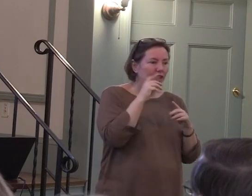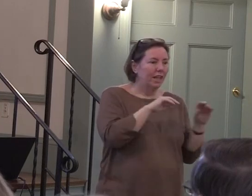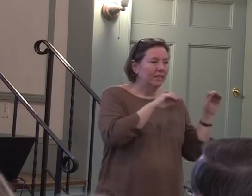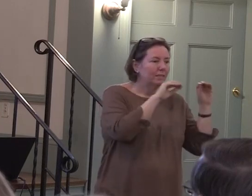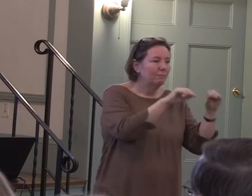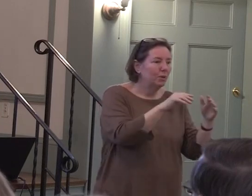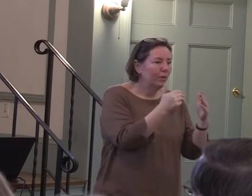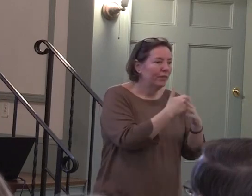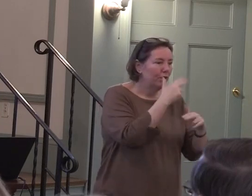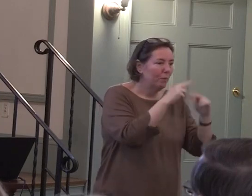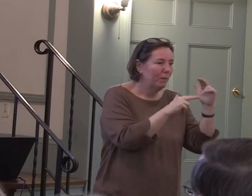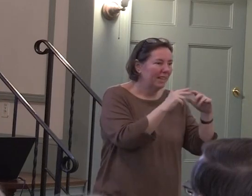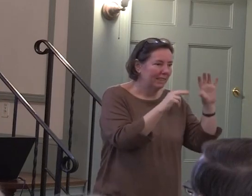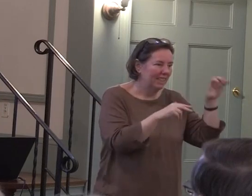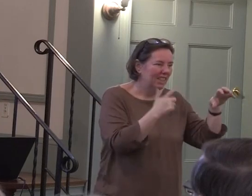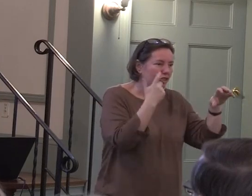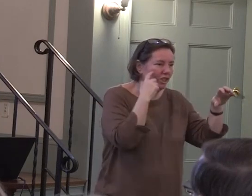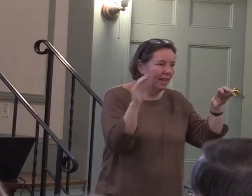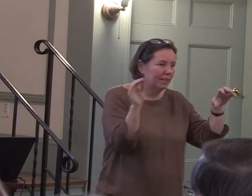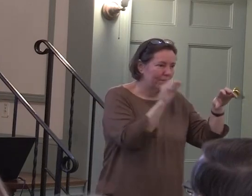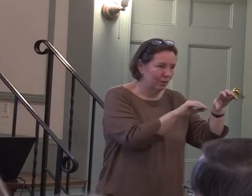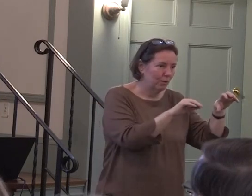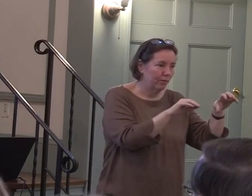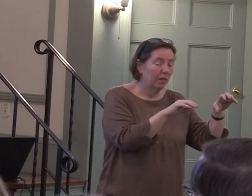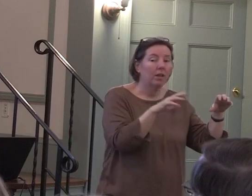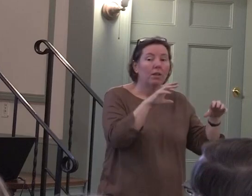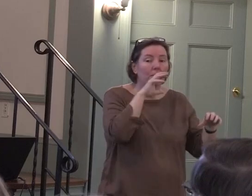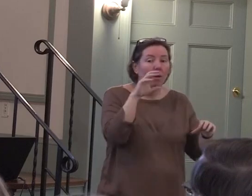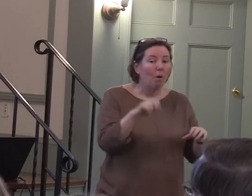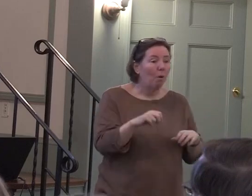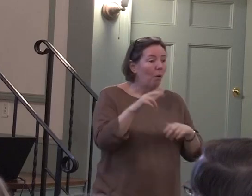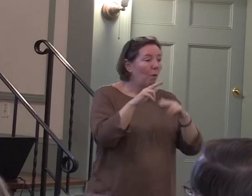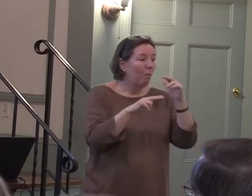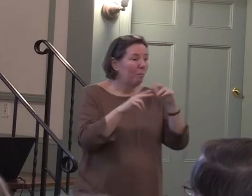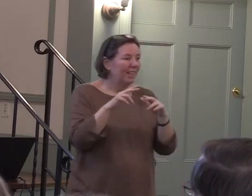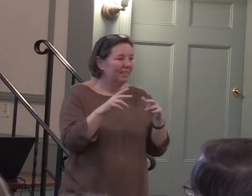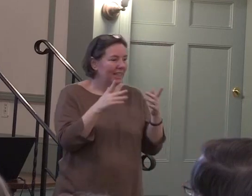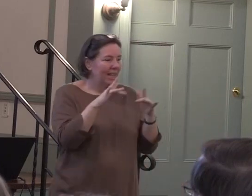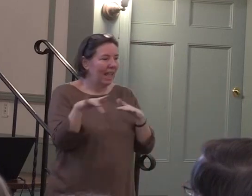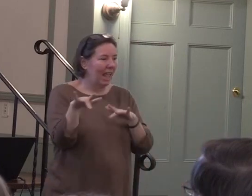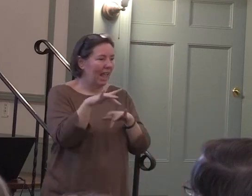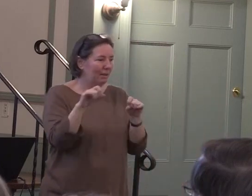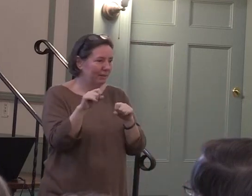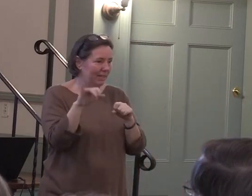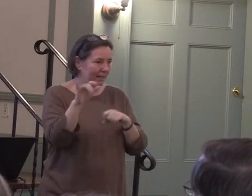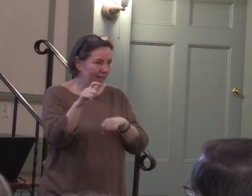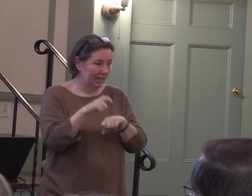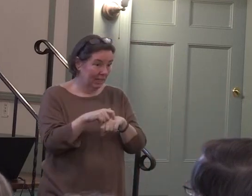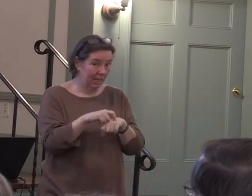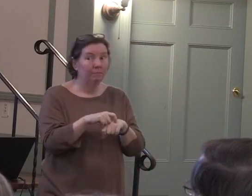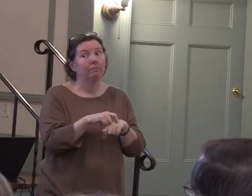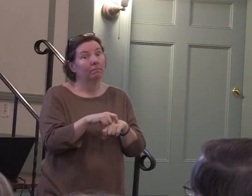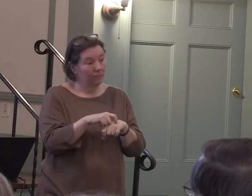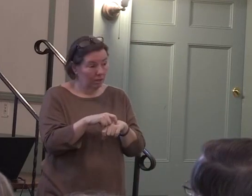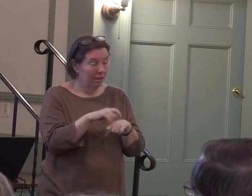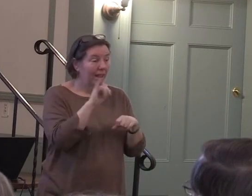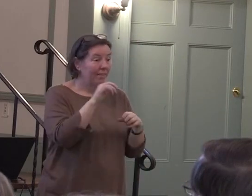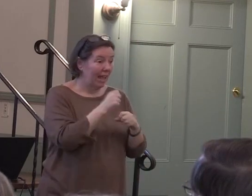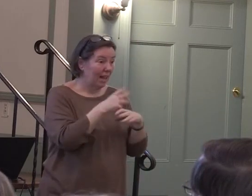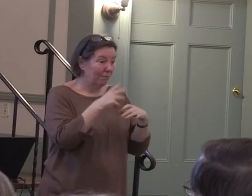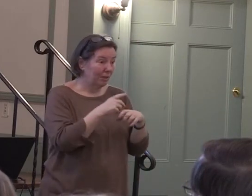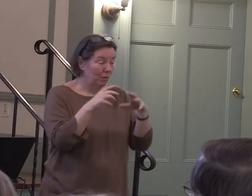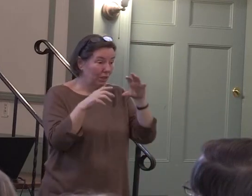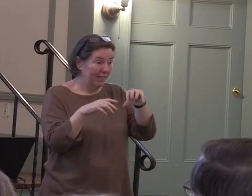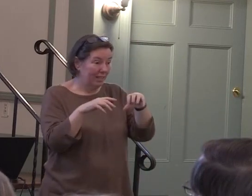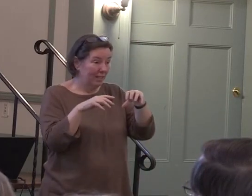new building. The old building was empty. But that explosion, which